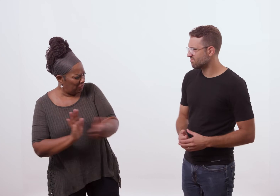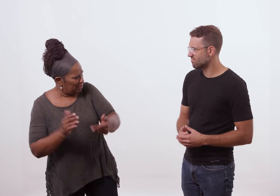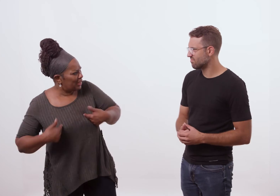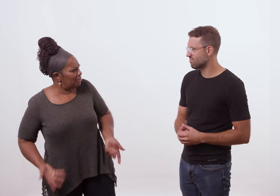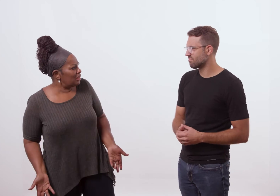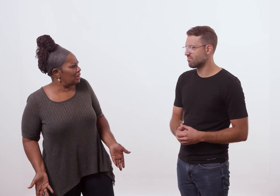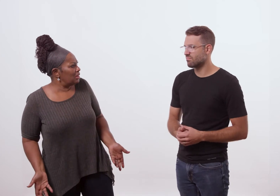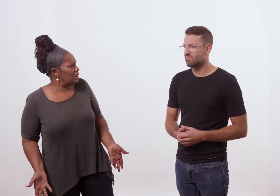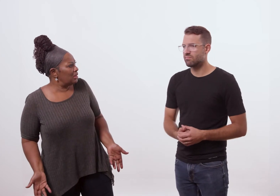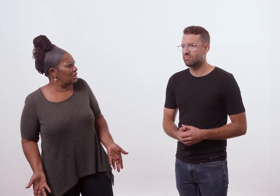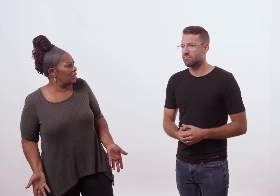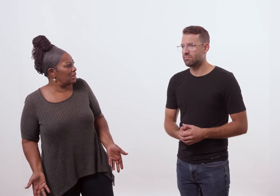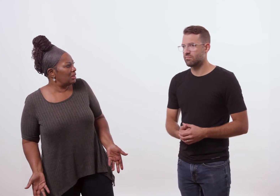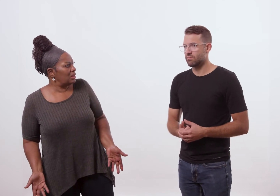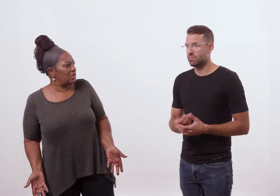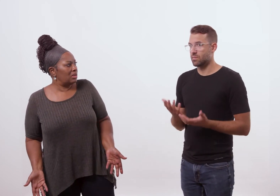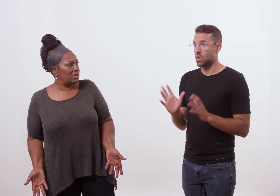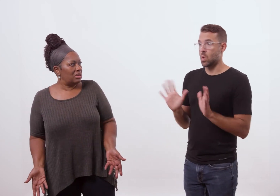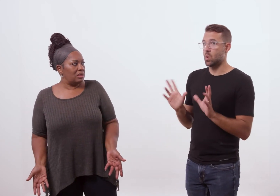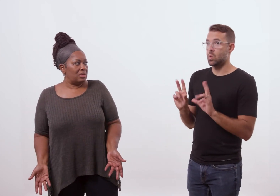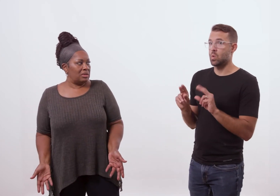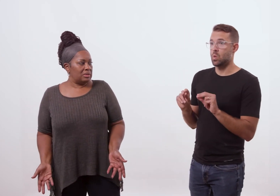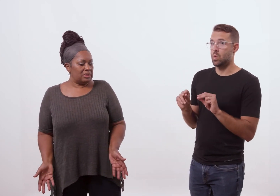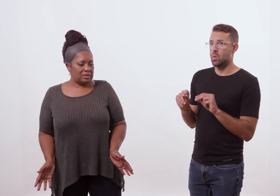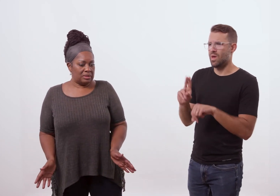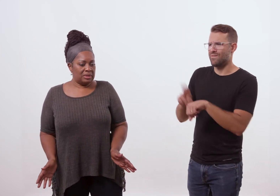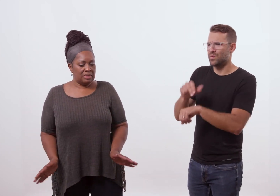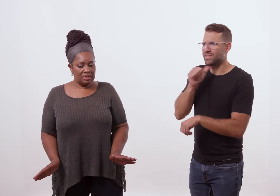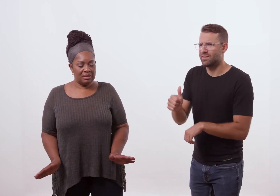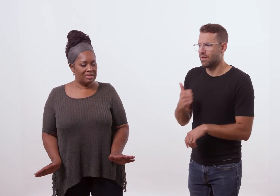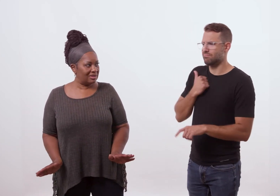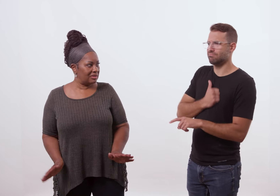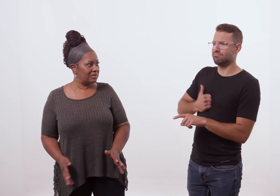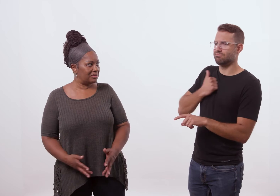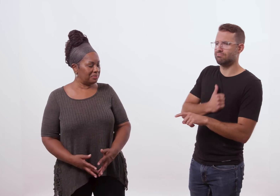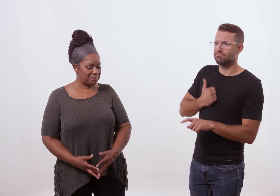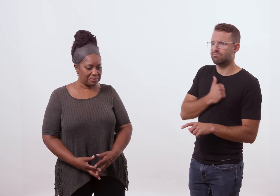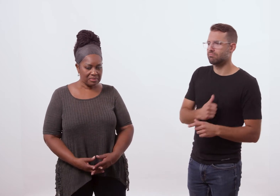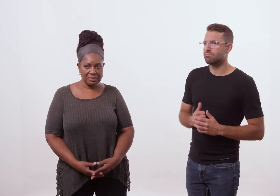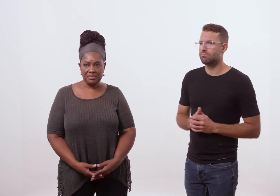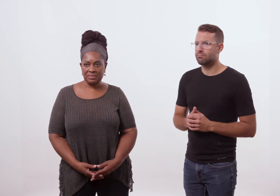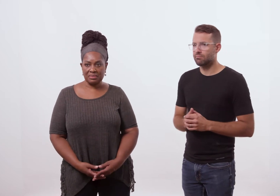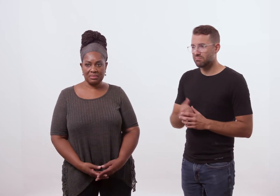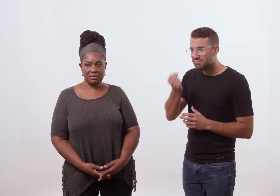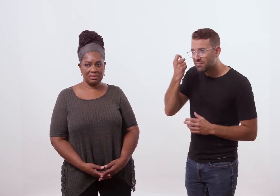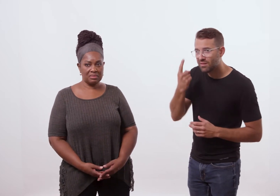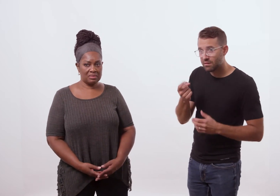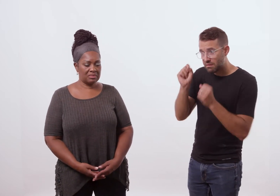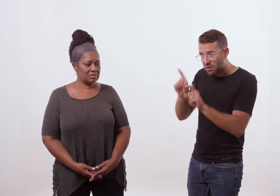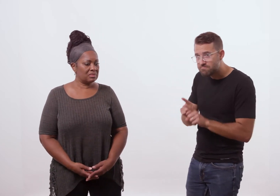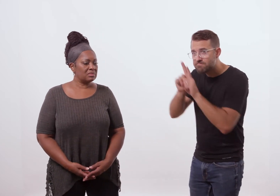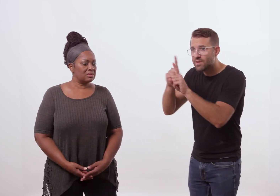forbid? No, of course not. Forgive me. But if you must go, let me come with you, as a